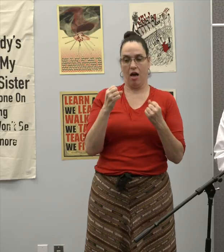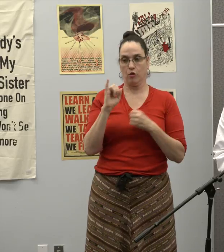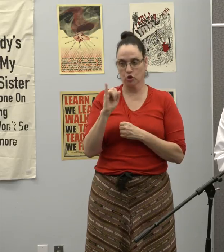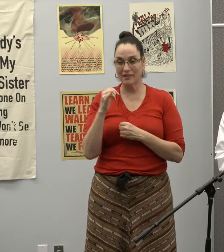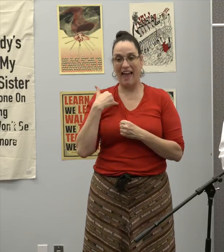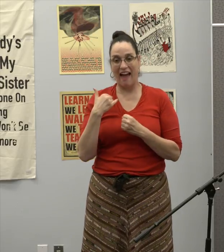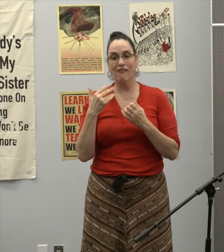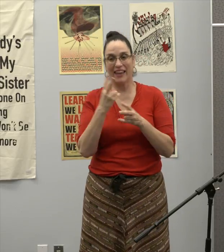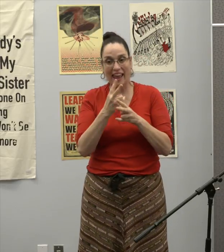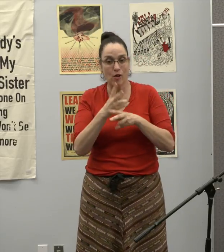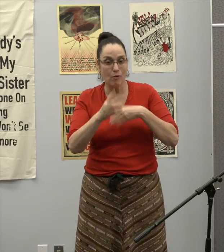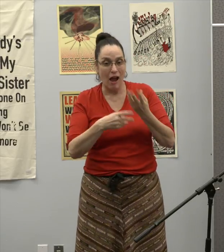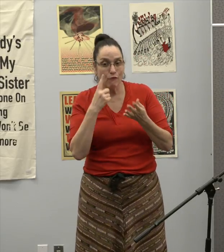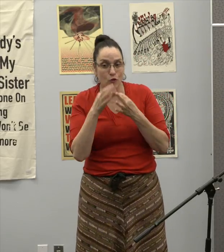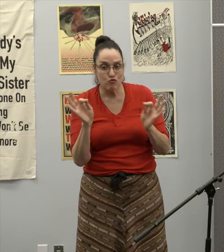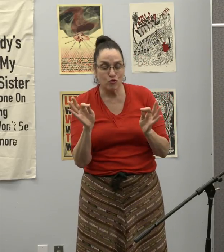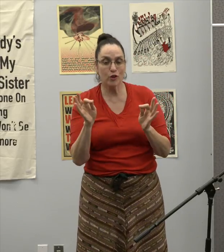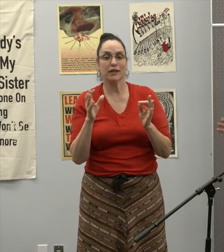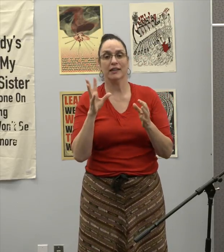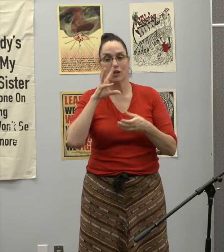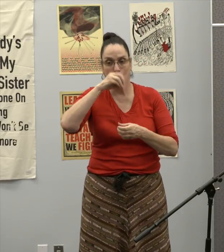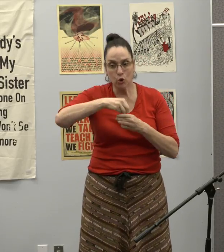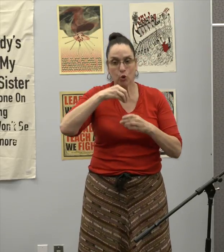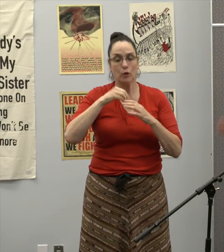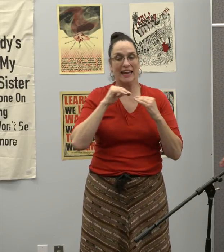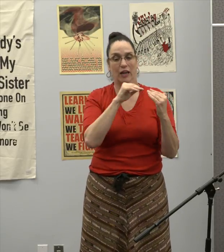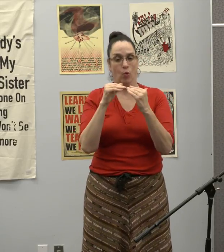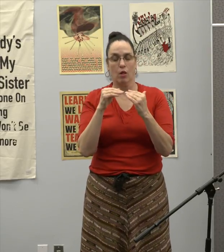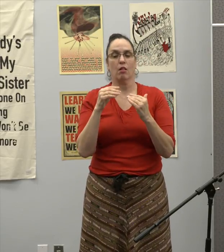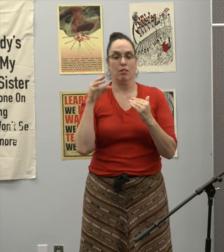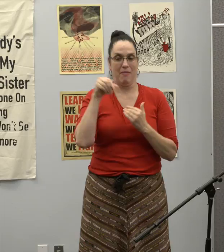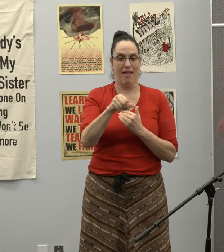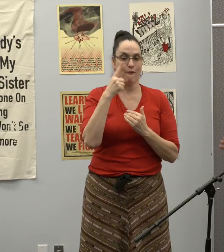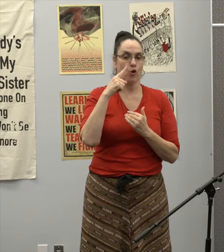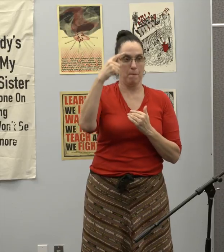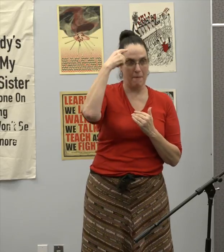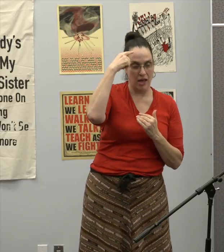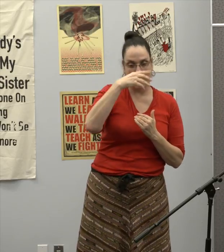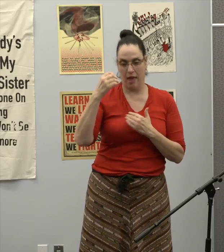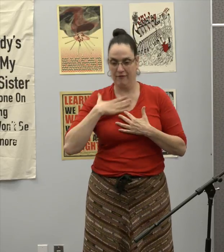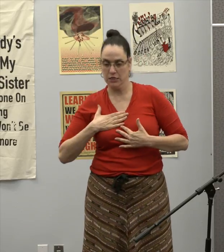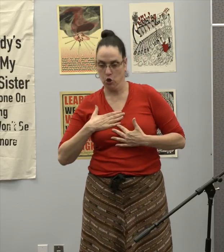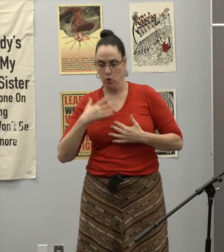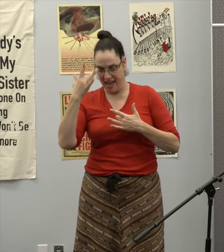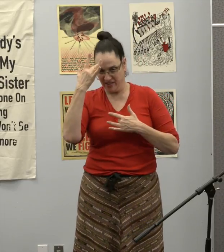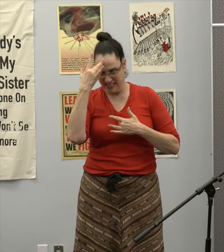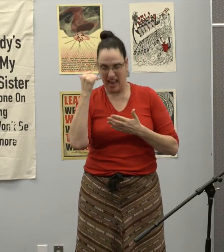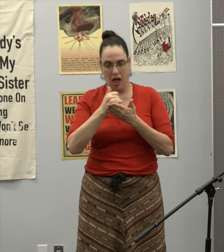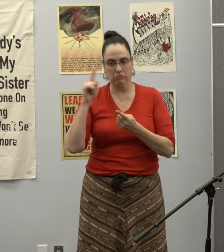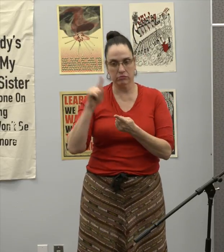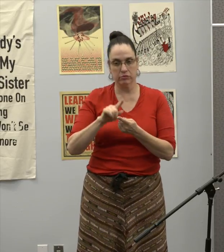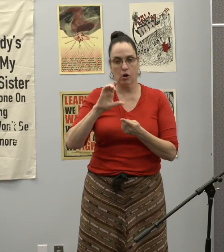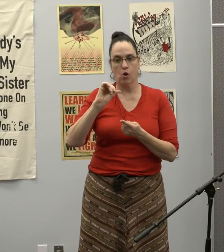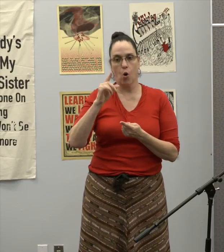free. It covered a parity of equal coverage for mental and medical illness and for helping with the opioid epidemic. And